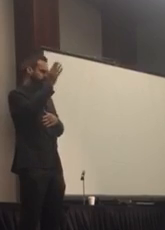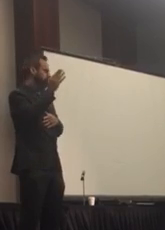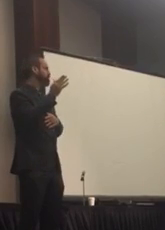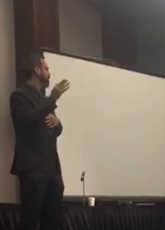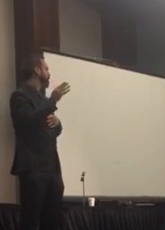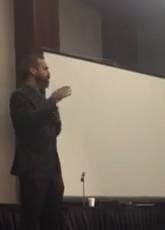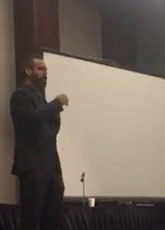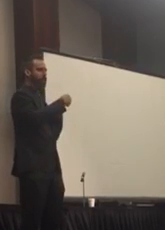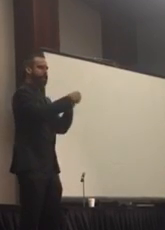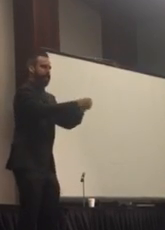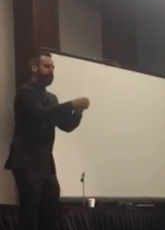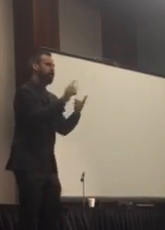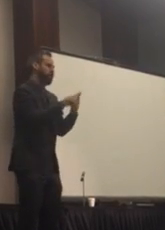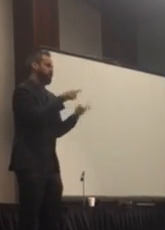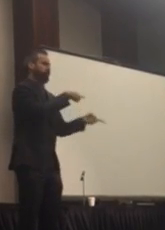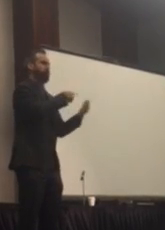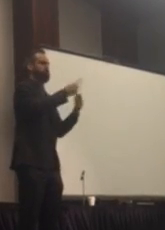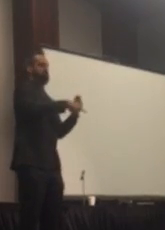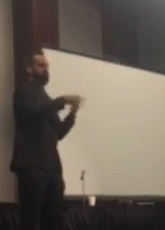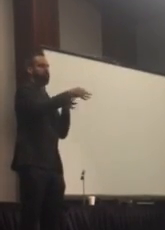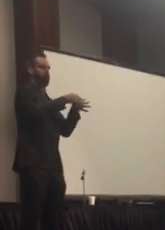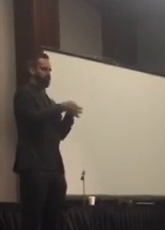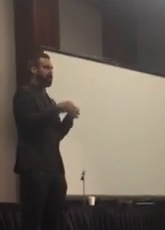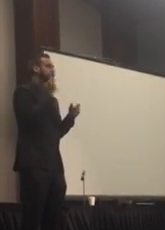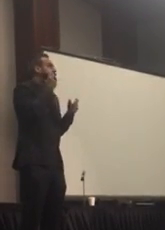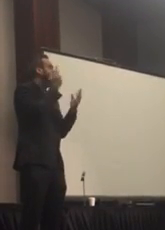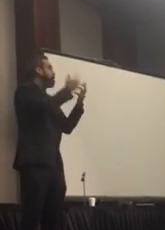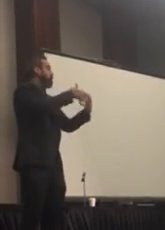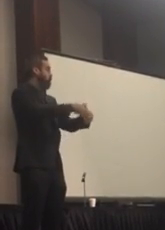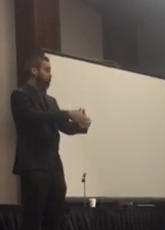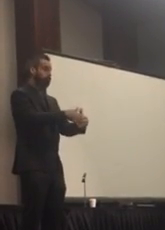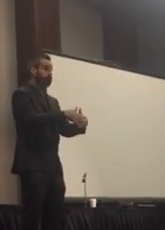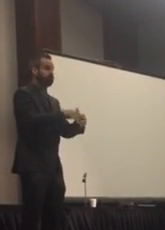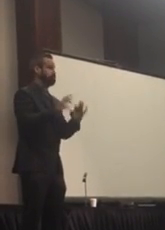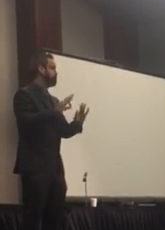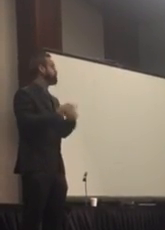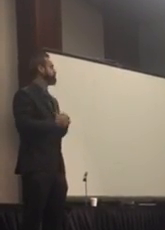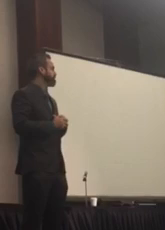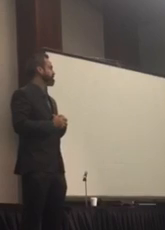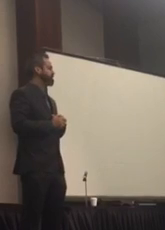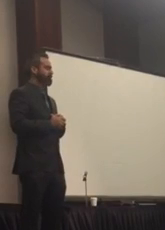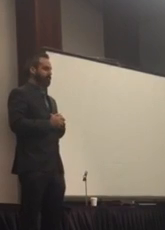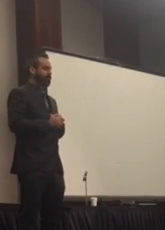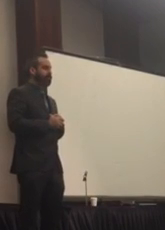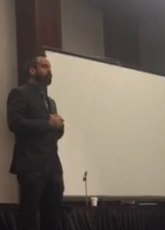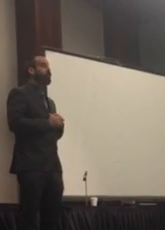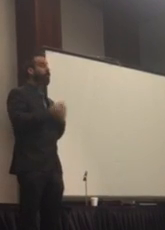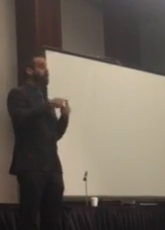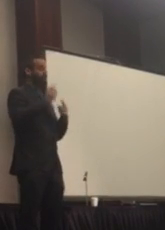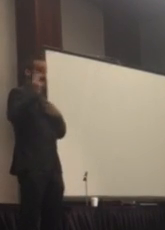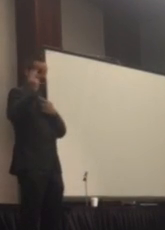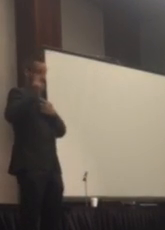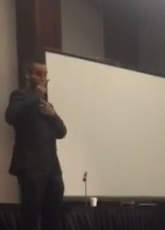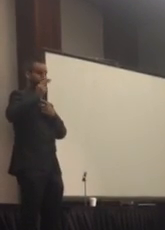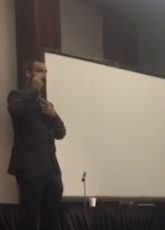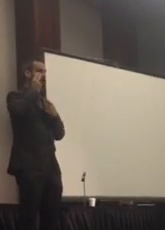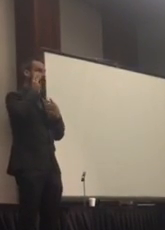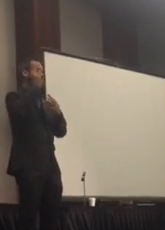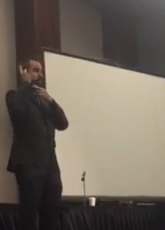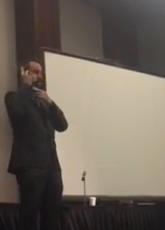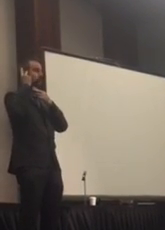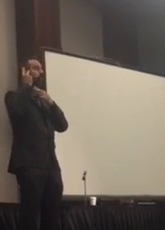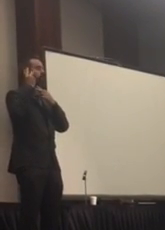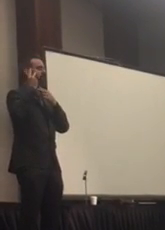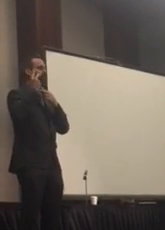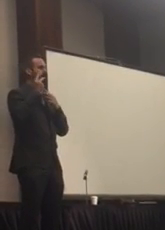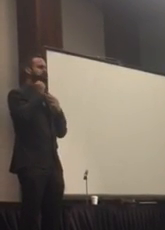into the thing that's in the program, and see if this works. So we'll see. So the thing about historical memory that I started thinking about